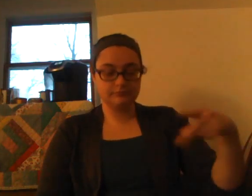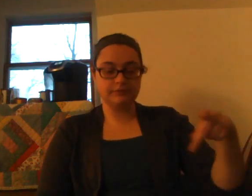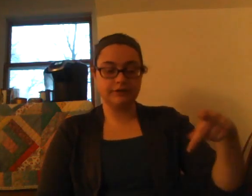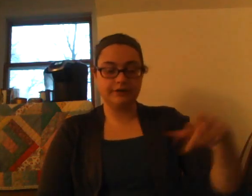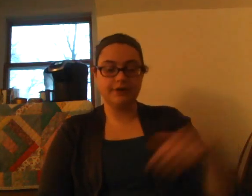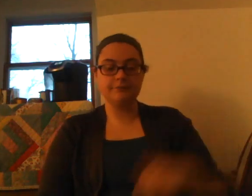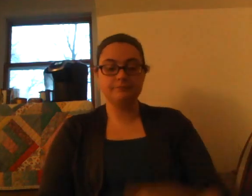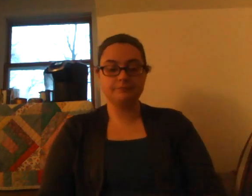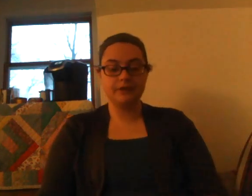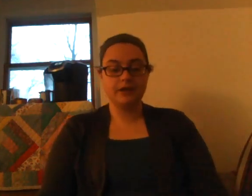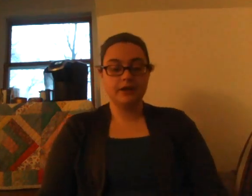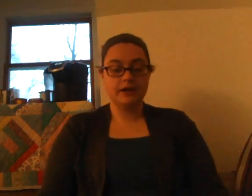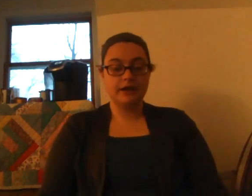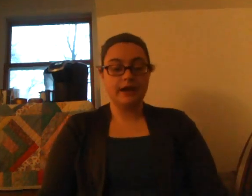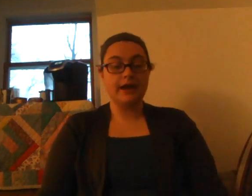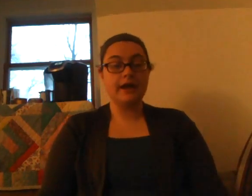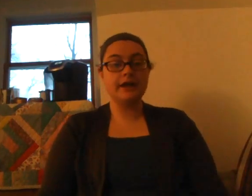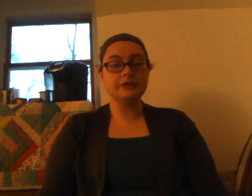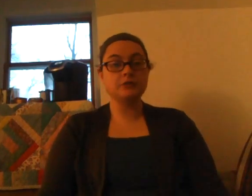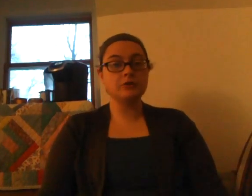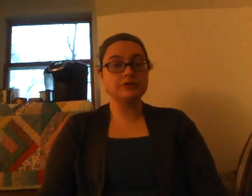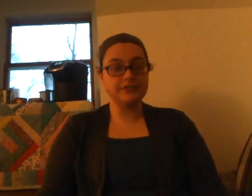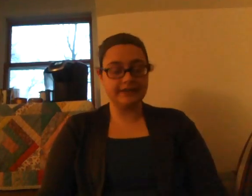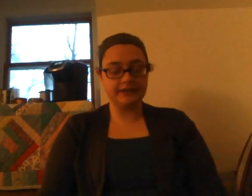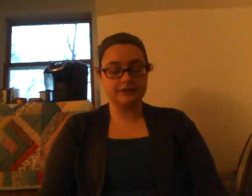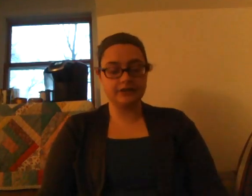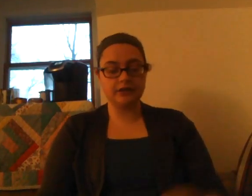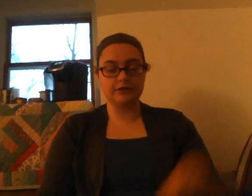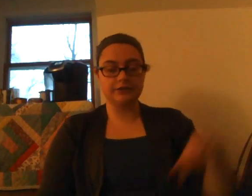There we go. And your second color.